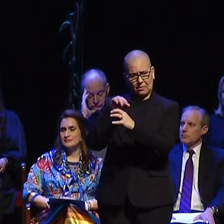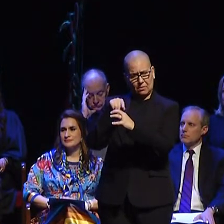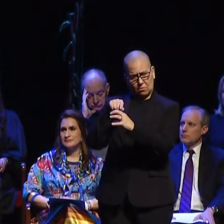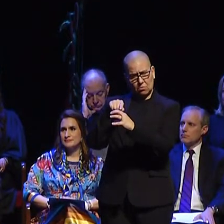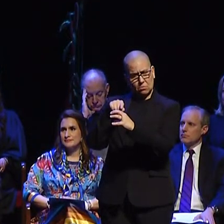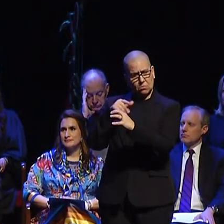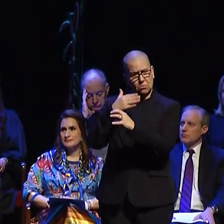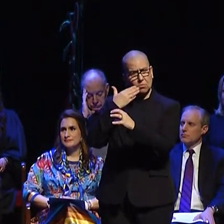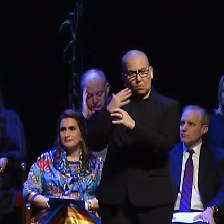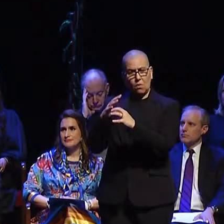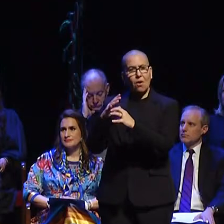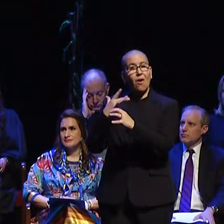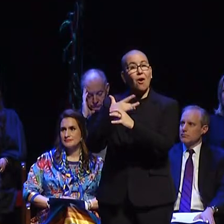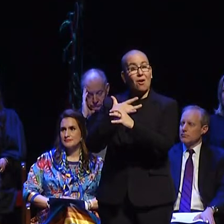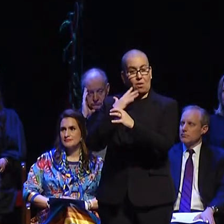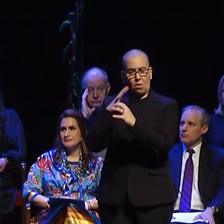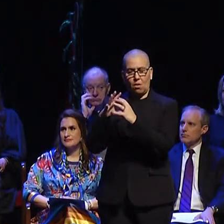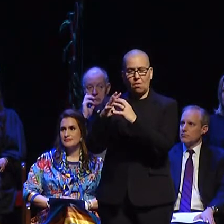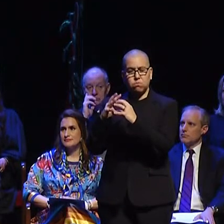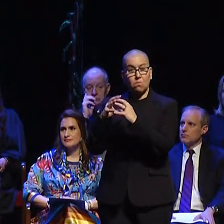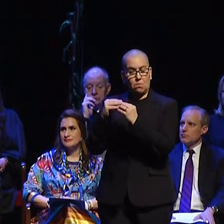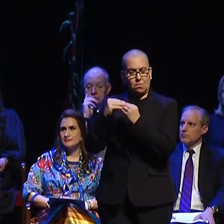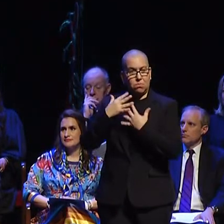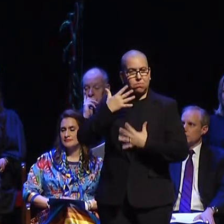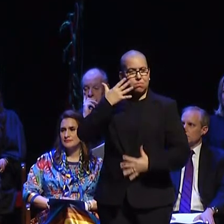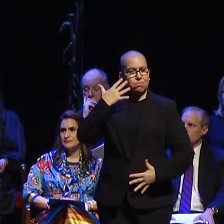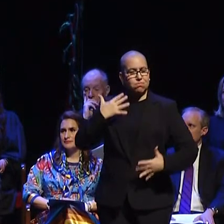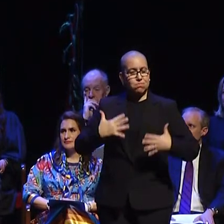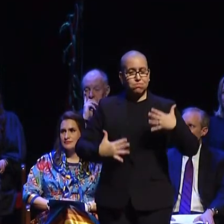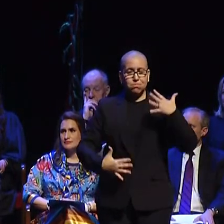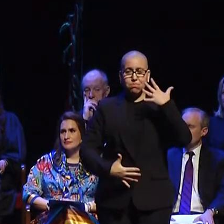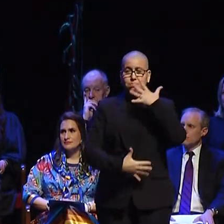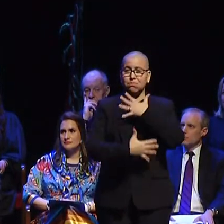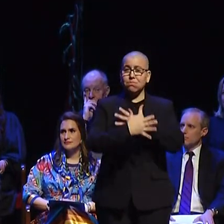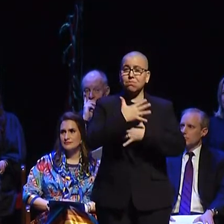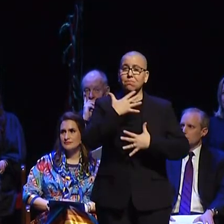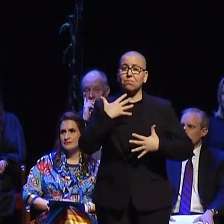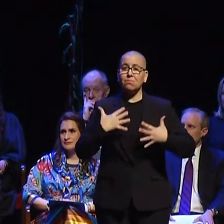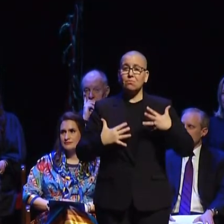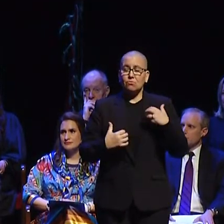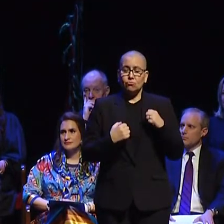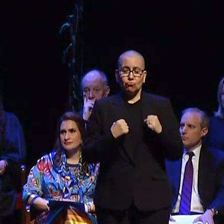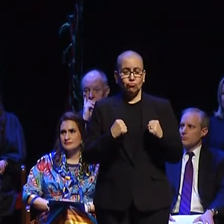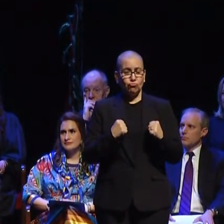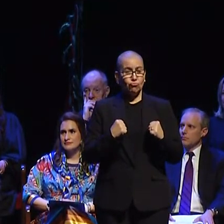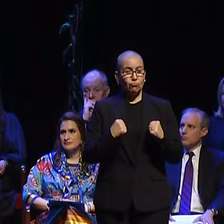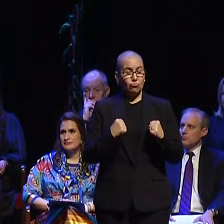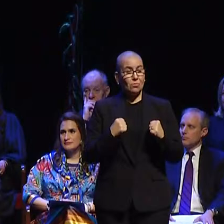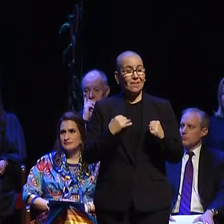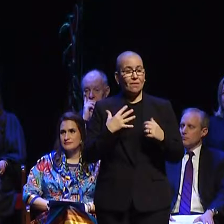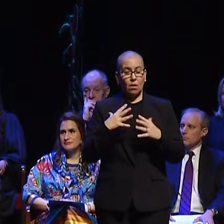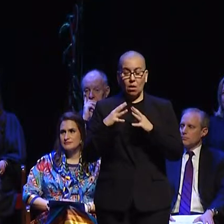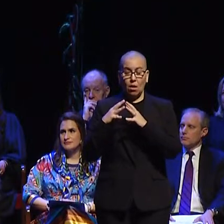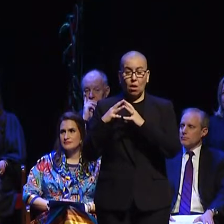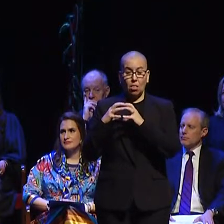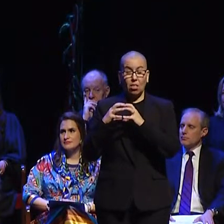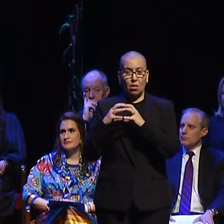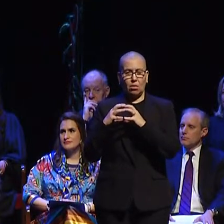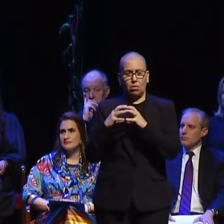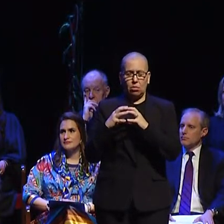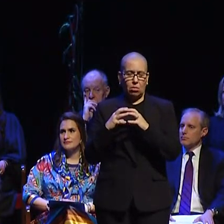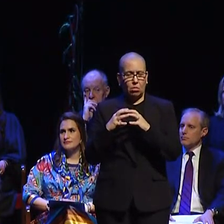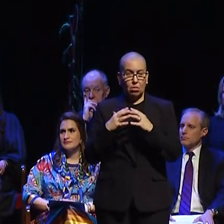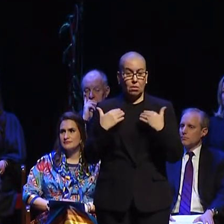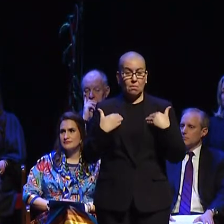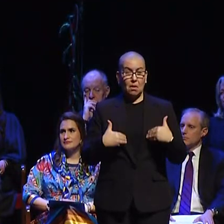sound. And if it is corrupted, the entire body is corrupted. Verily that piece